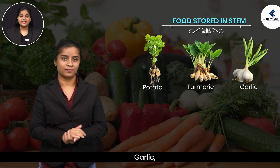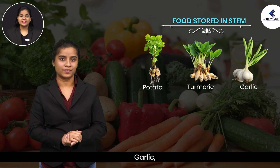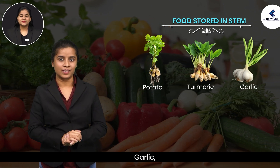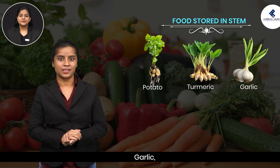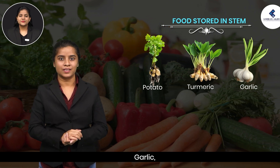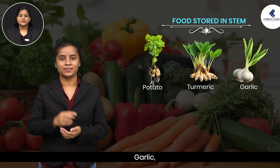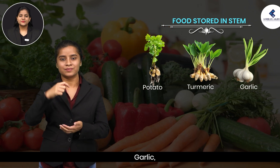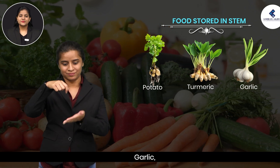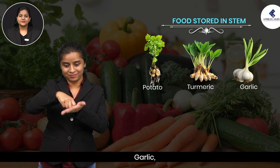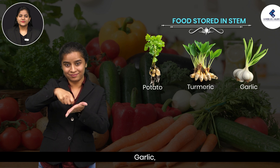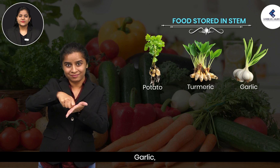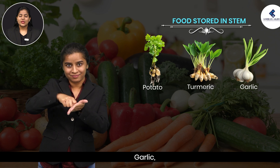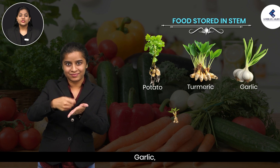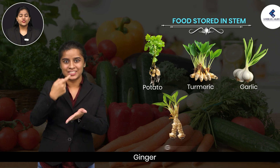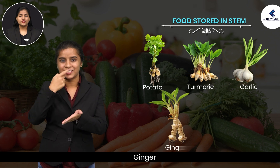garlic,